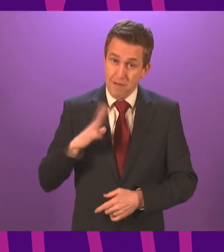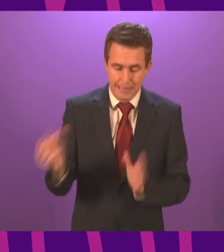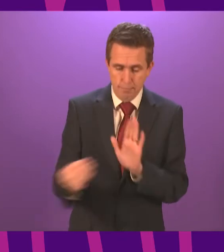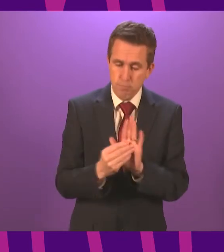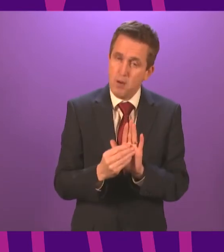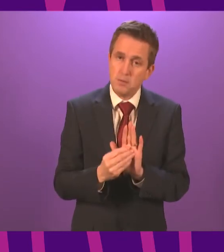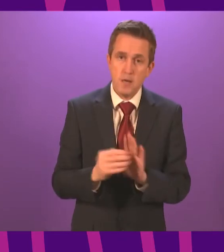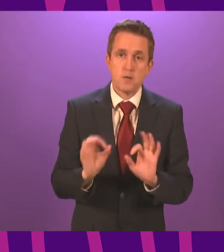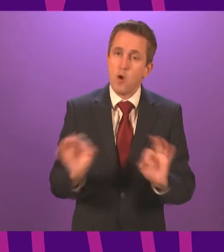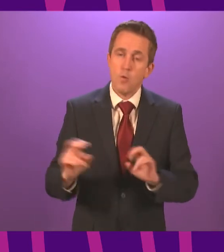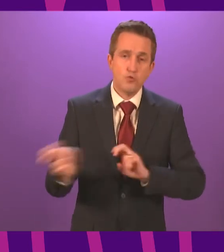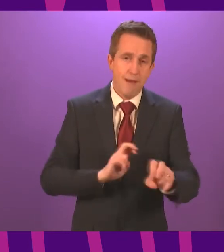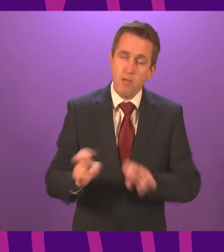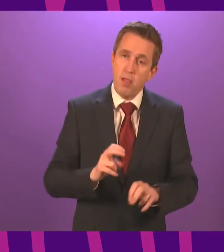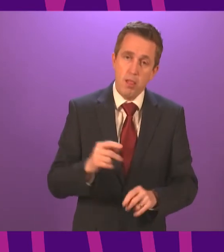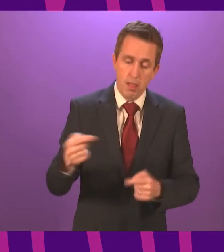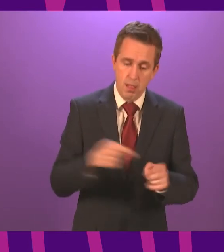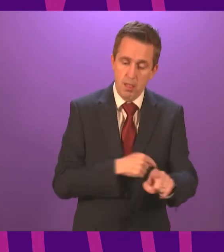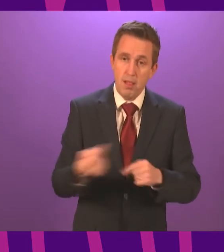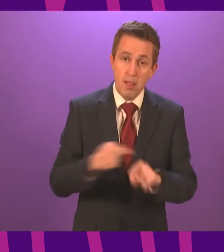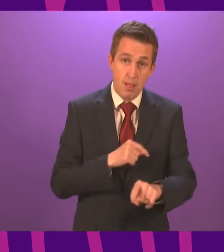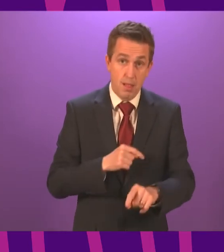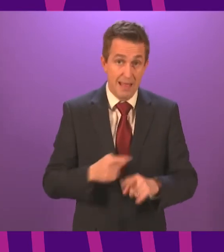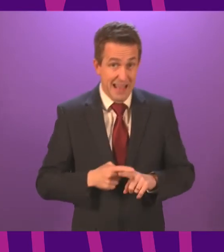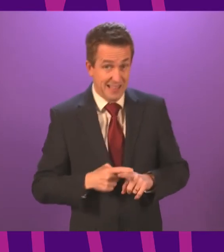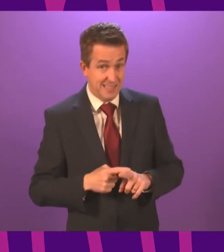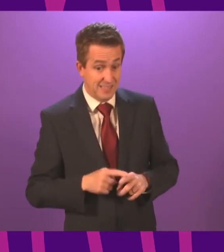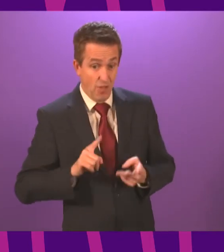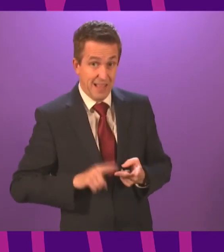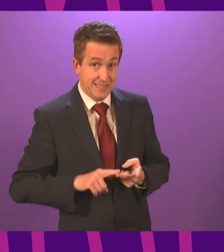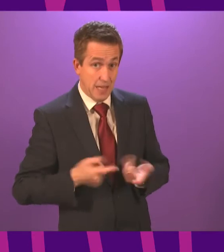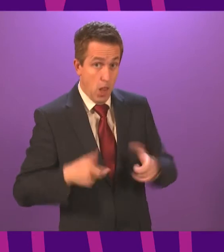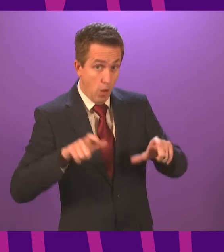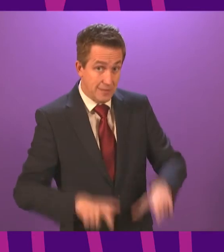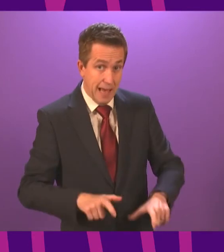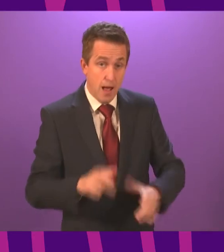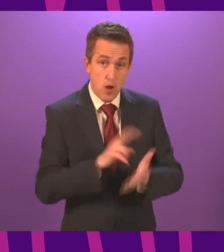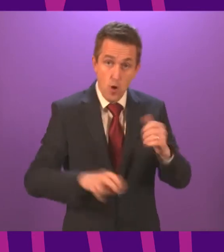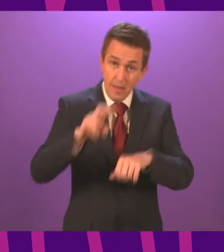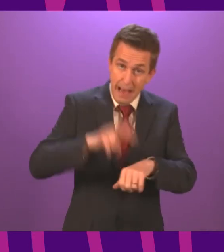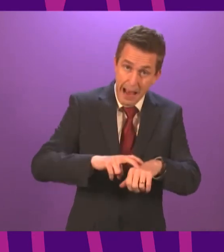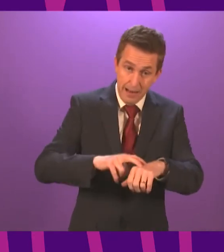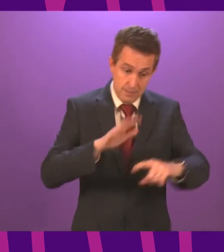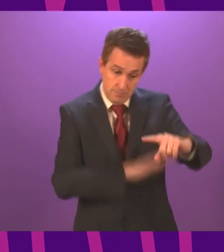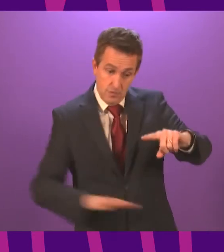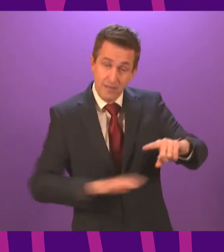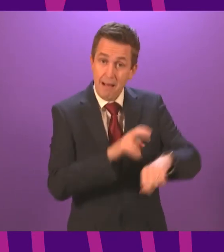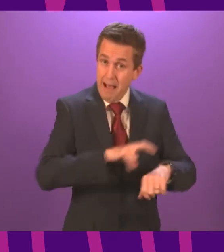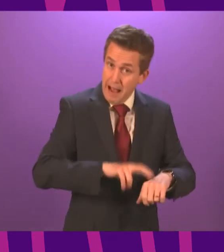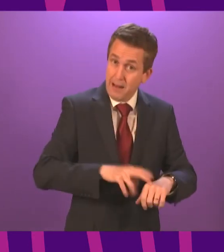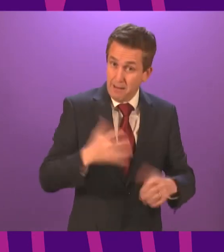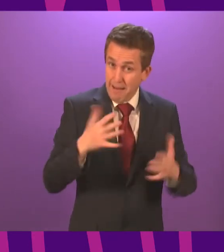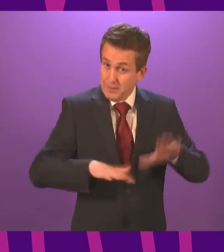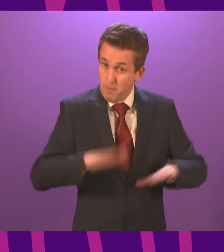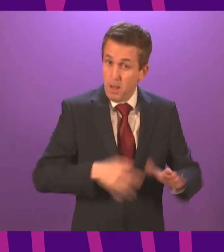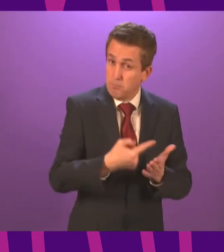restrictions to Scotland. England is currently in the midst of a second national lockdown. Northern Ireland and Ireland have similar restrictions. The point is